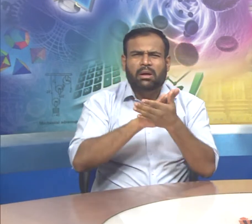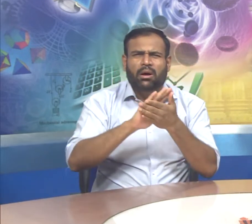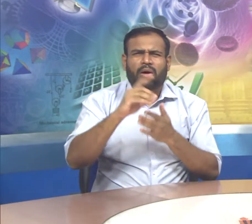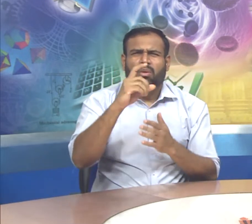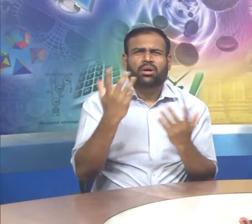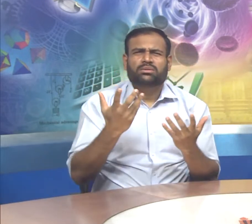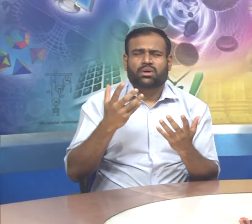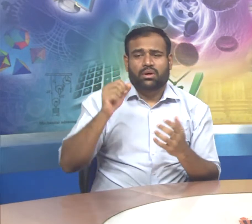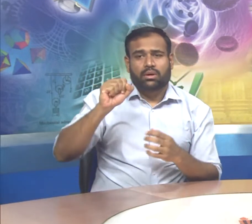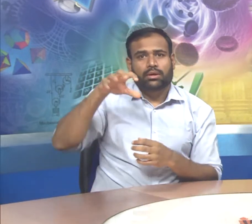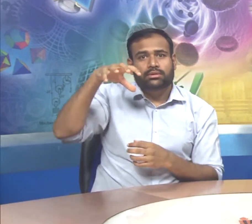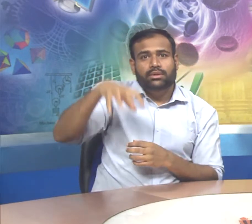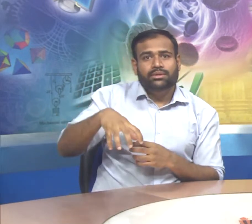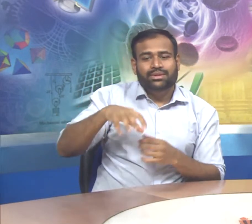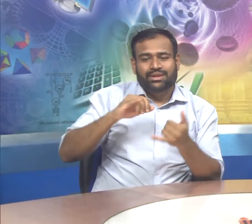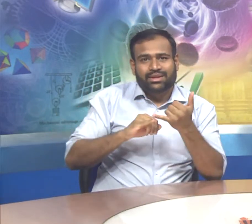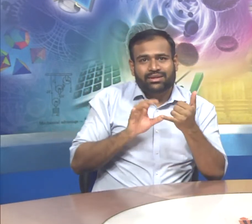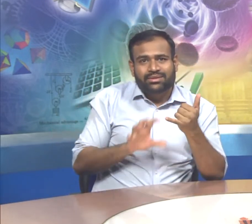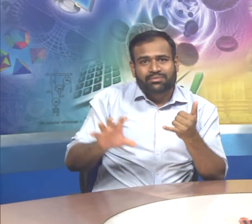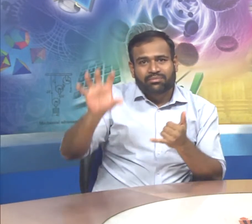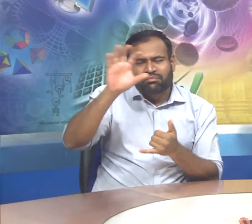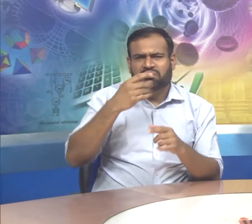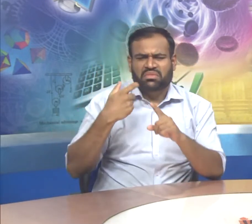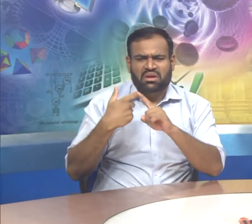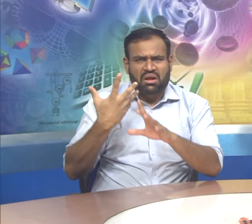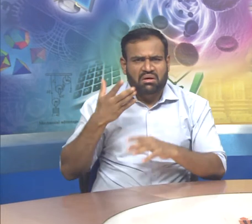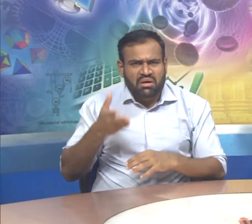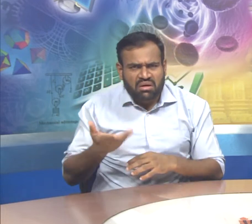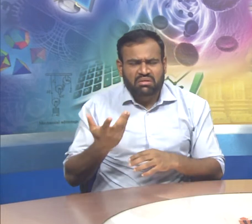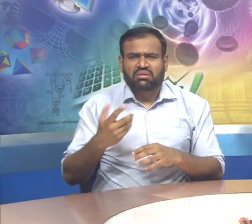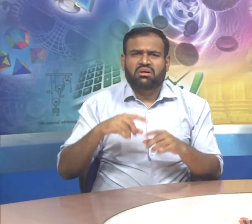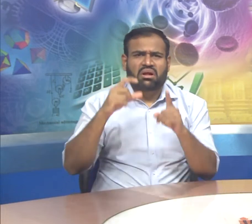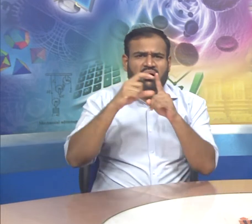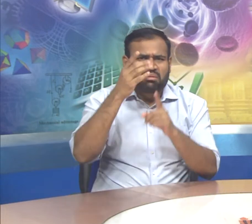with High Court at the state level.